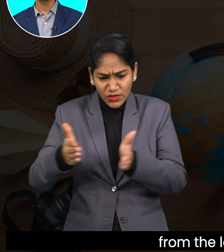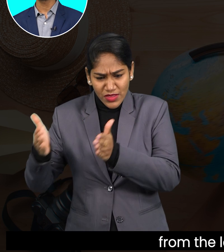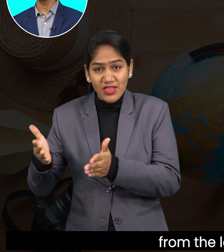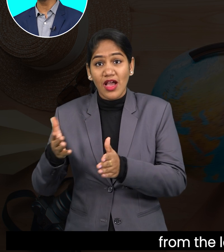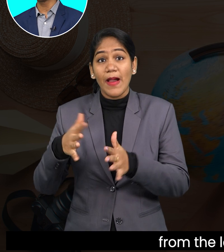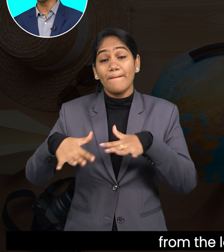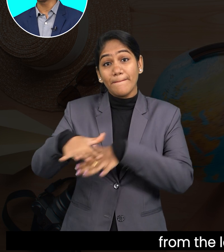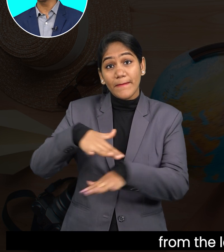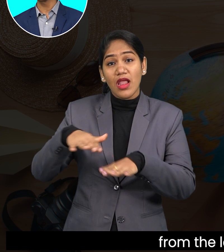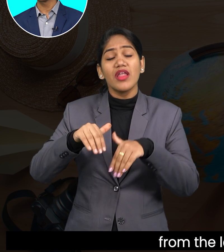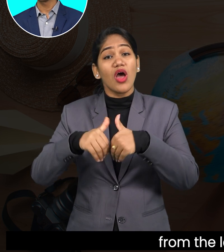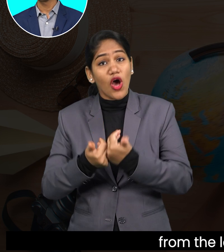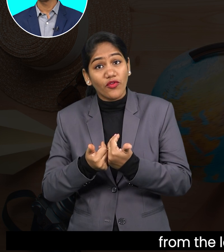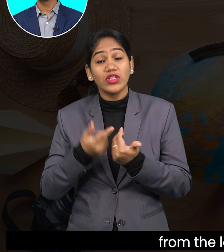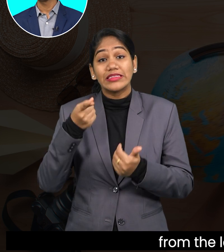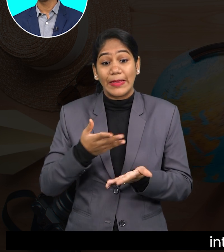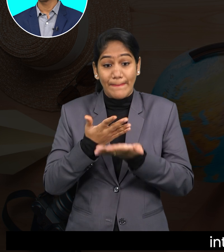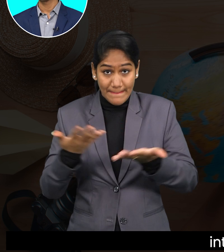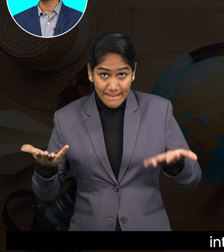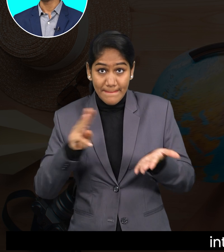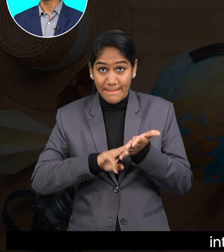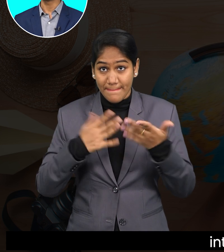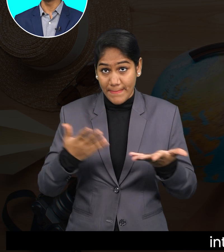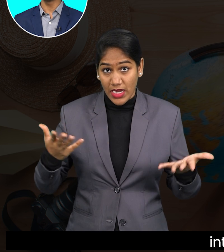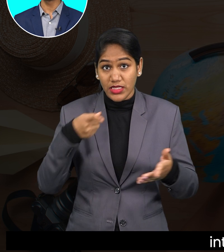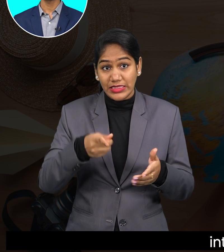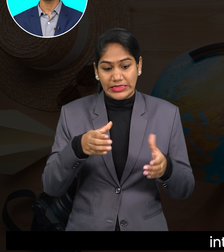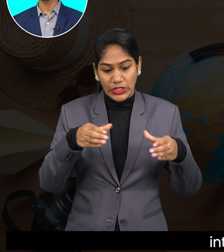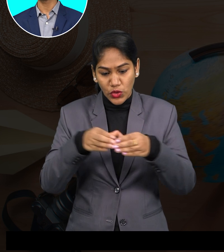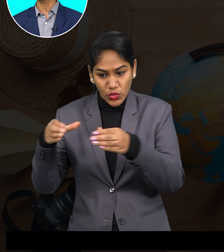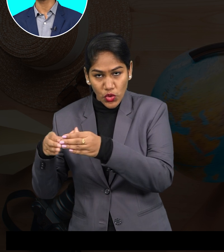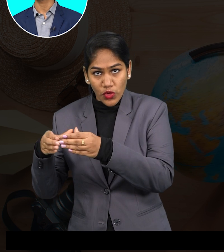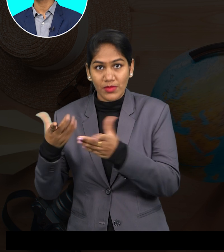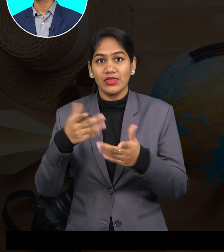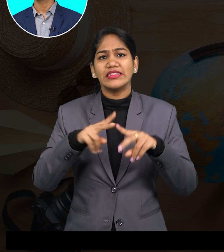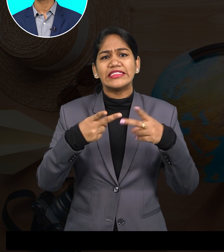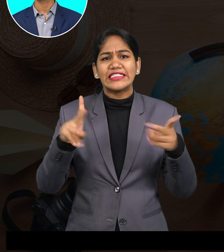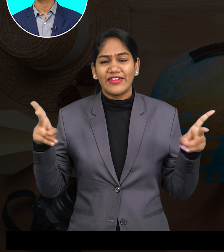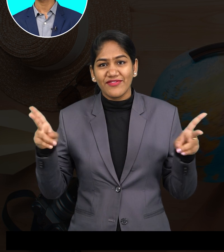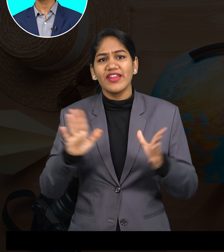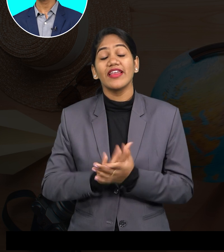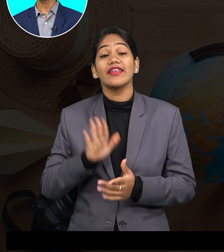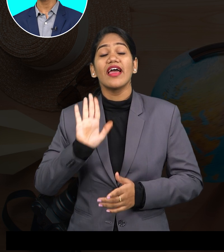lesson Sorting Materials into Groups Class 6 Science.